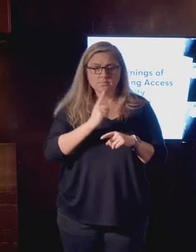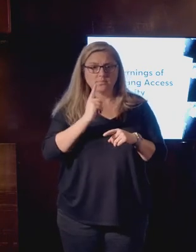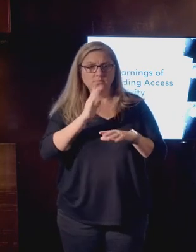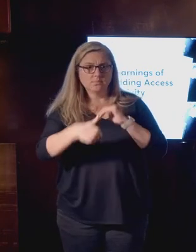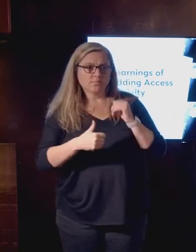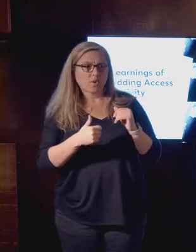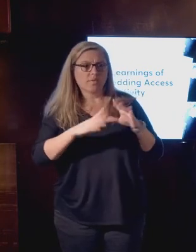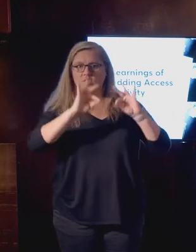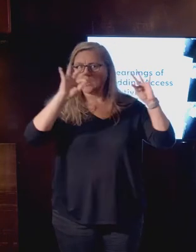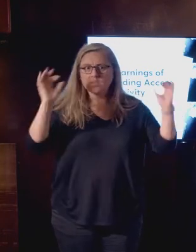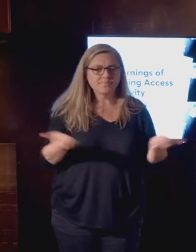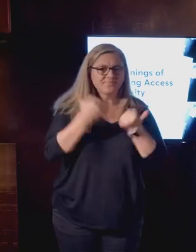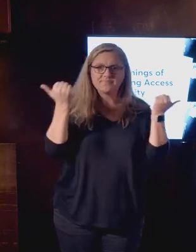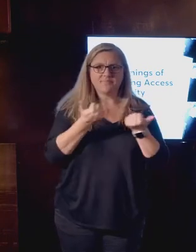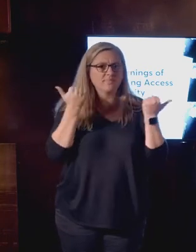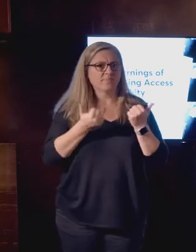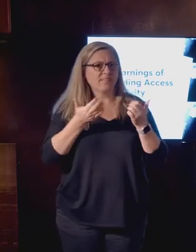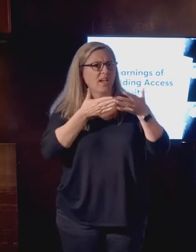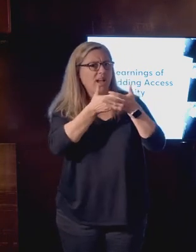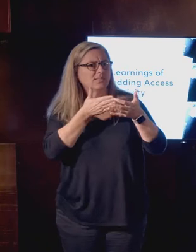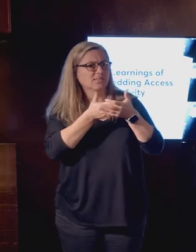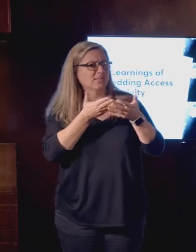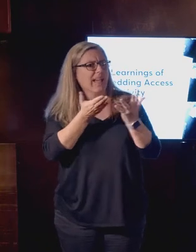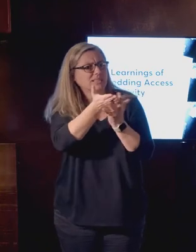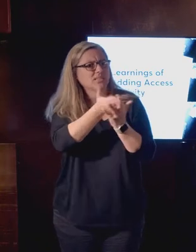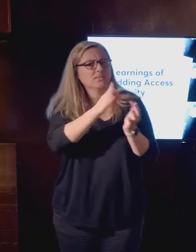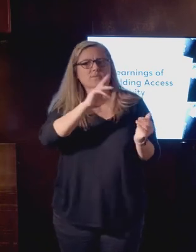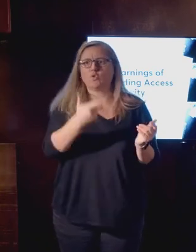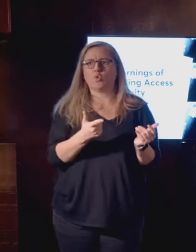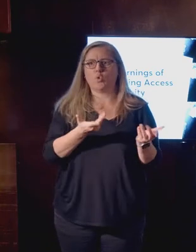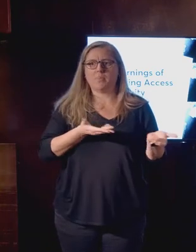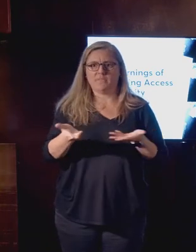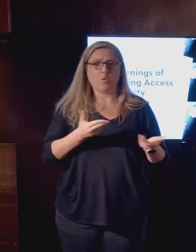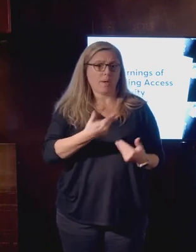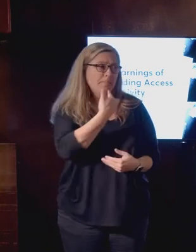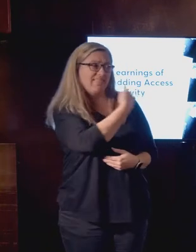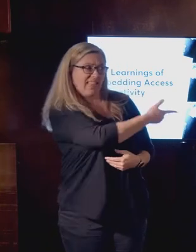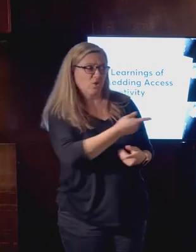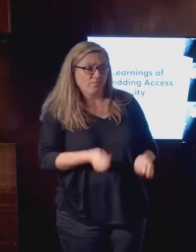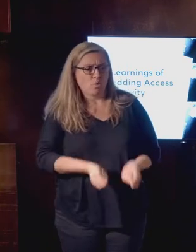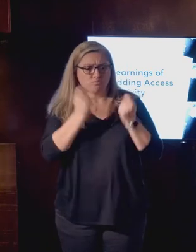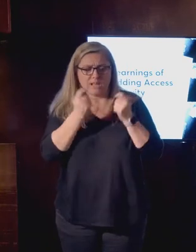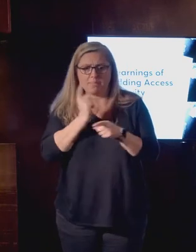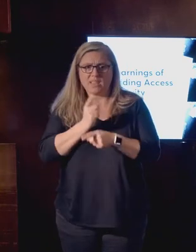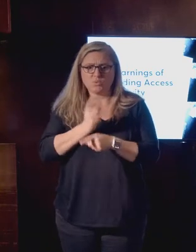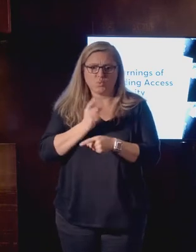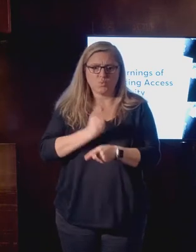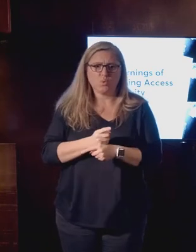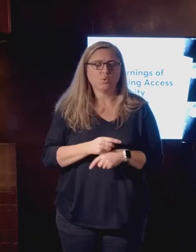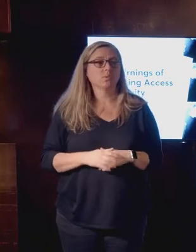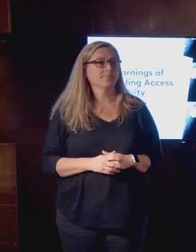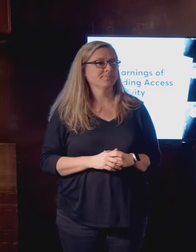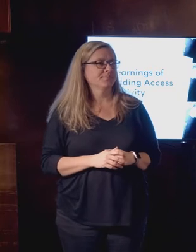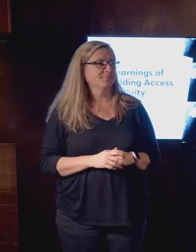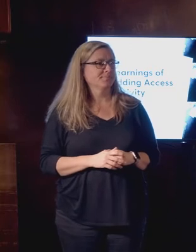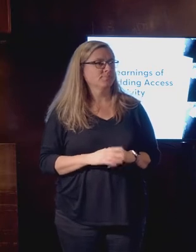of access for performers later on in this session. So thanks so much for raising that, Sarah. The first thing I want to discuss